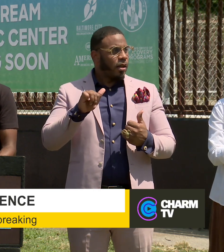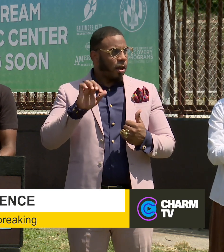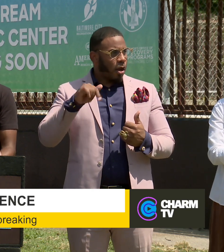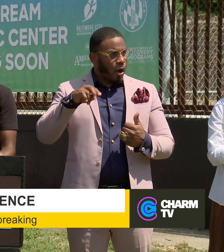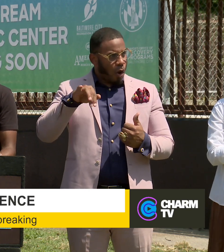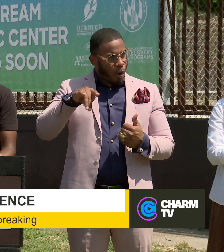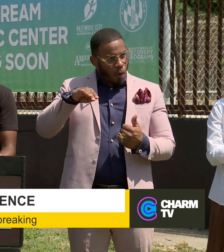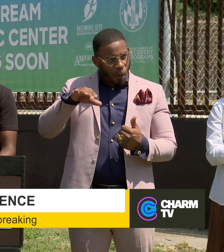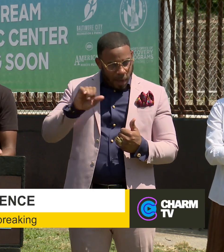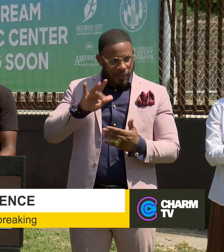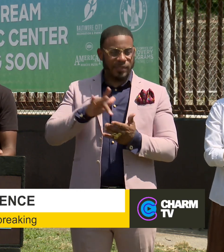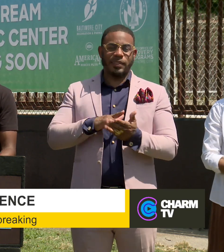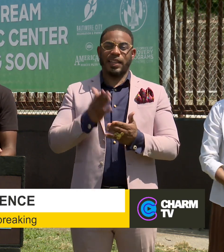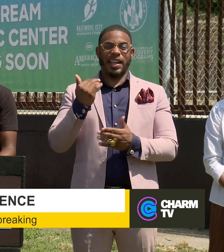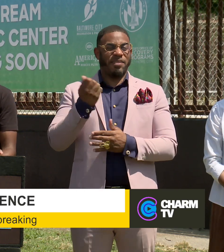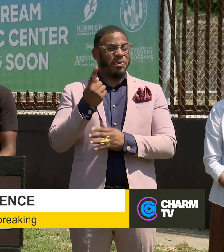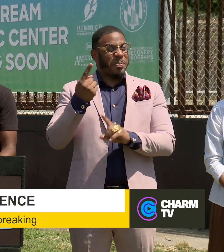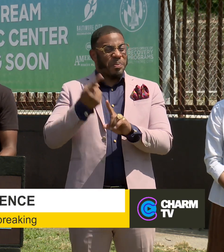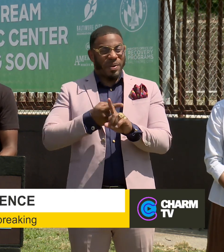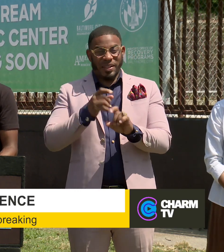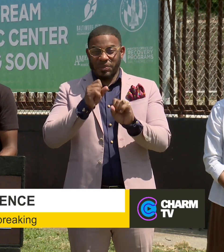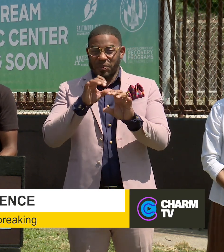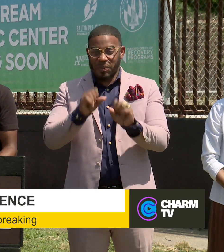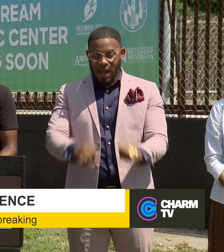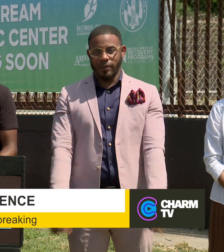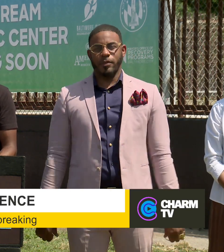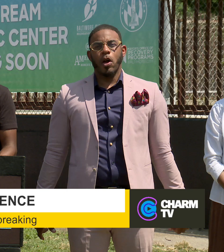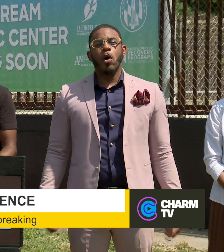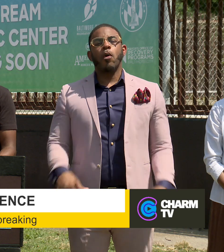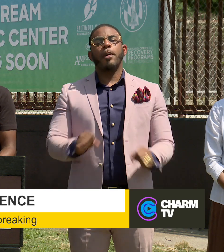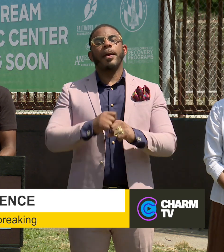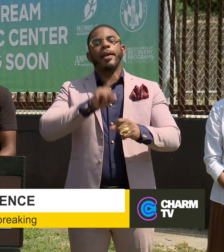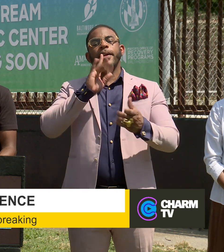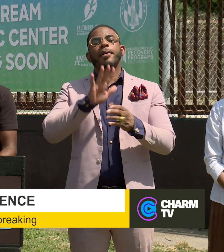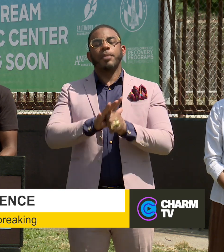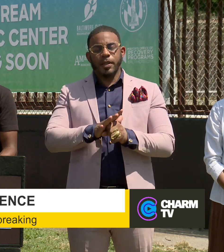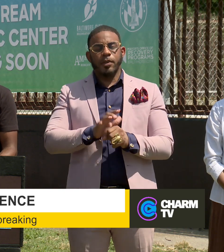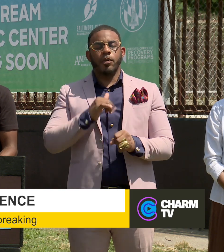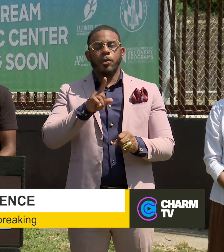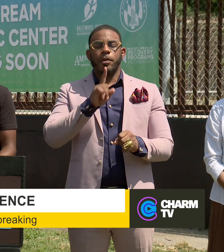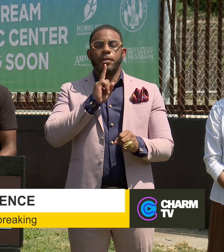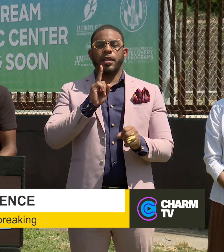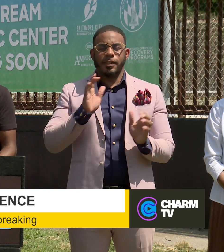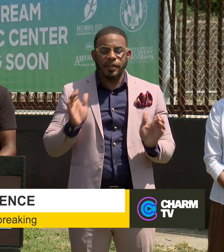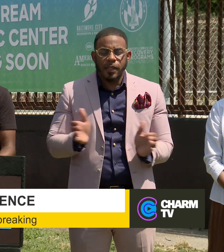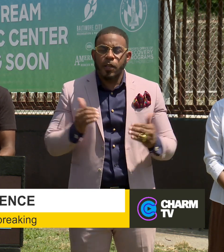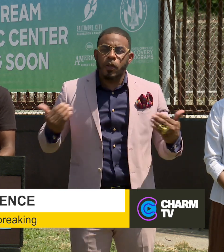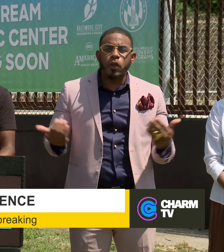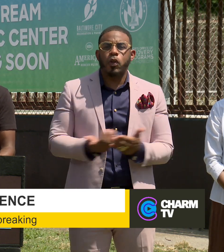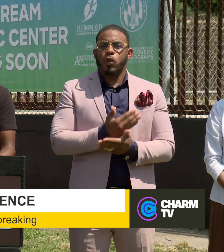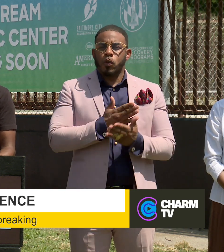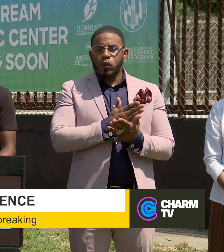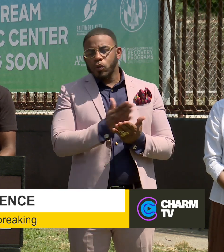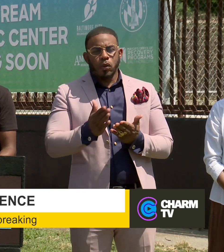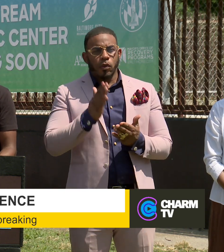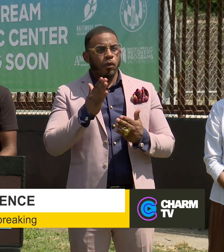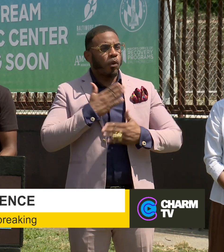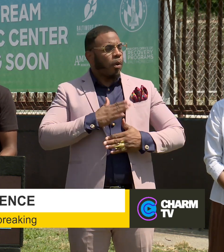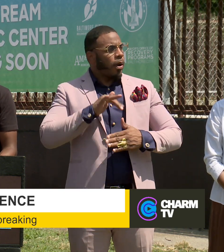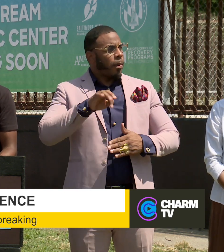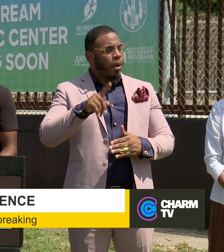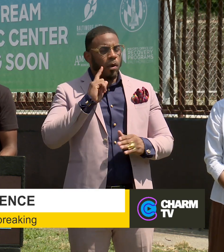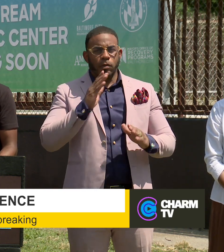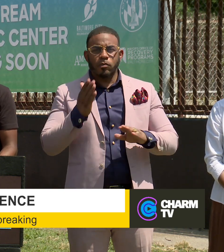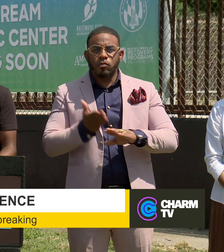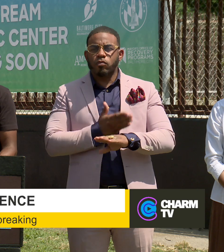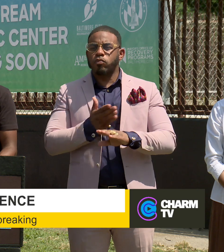Yes, that's just in the last couple months. We made a commitment that we were going to be ushering a new era for Rec and Parks, one that's